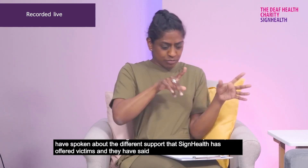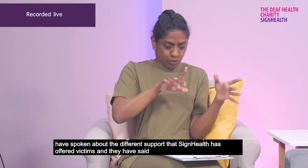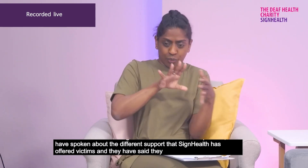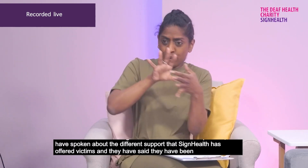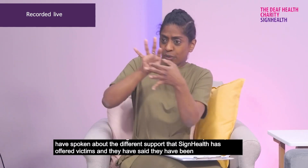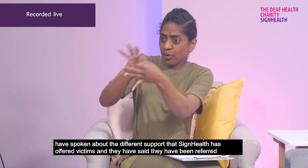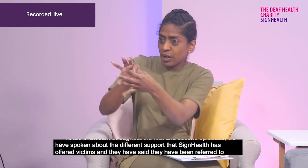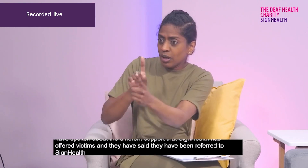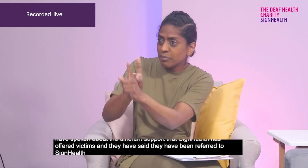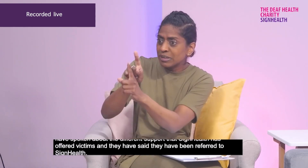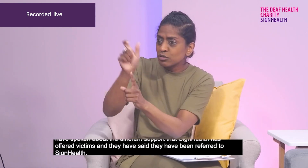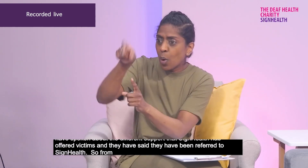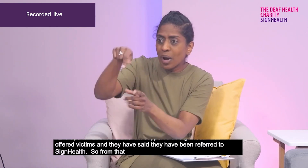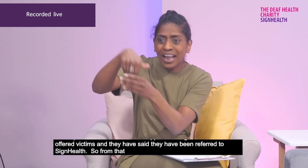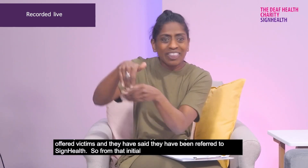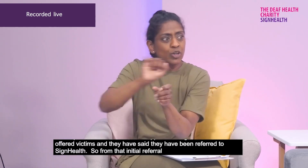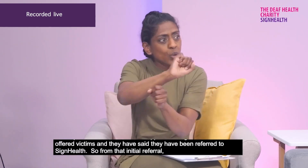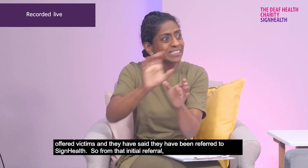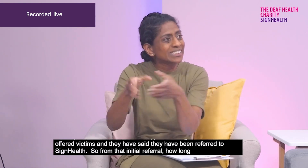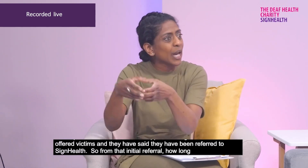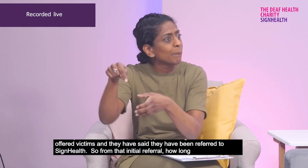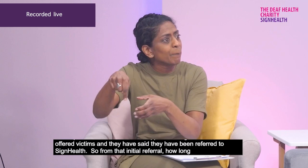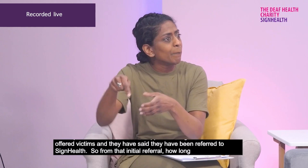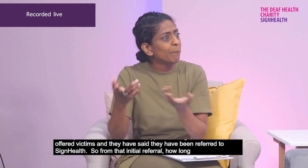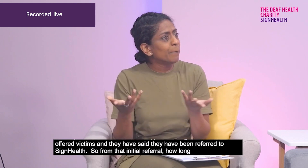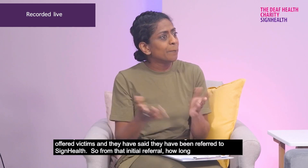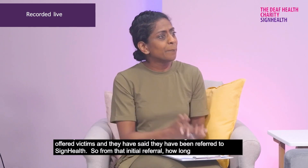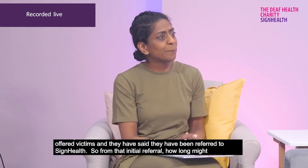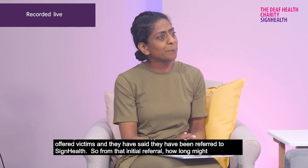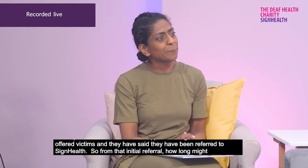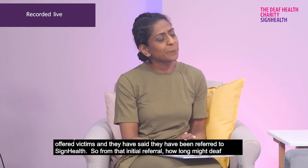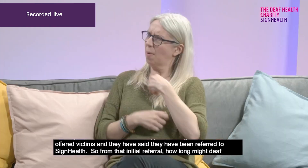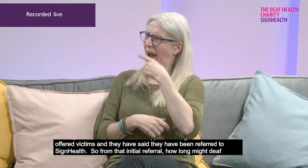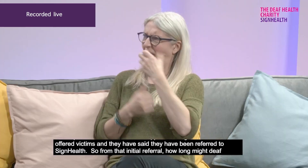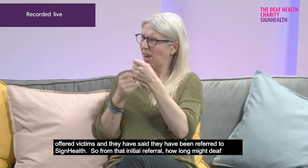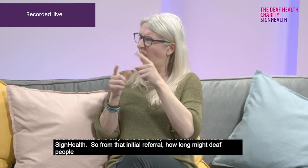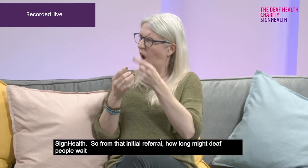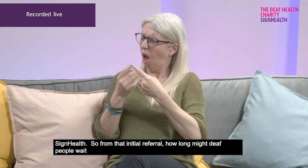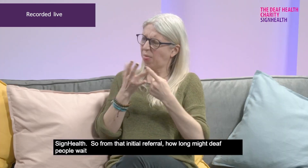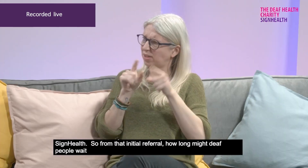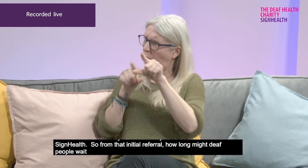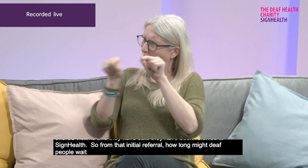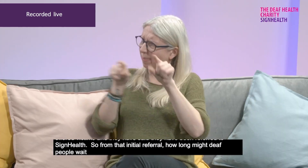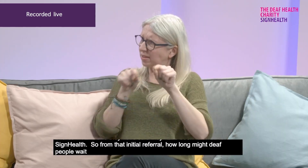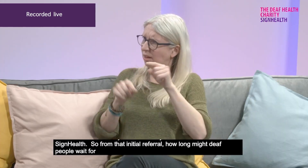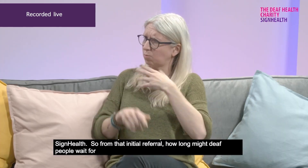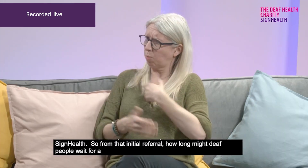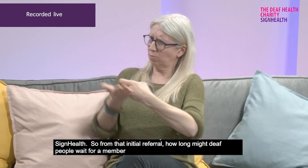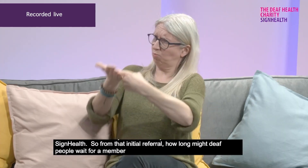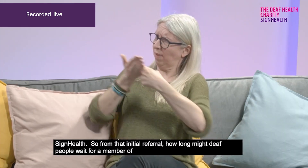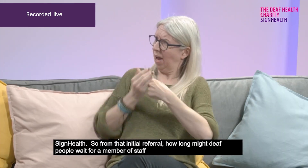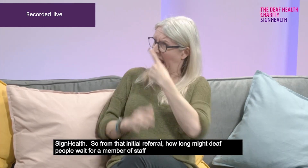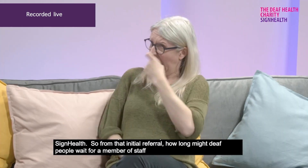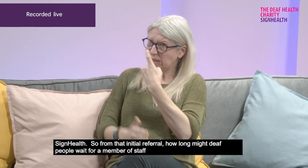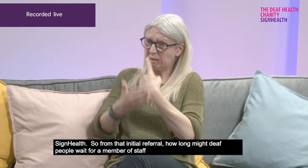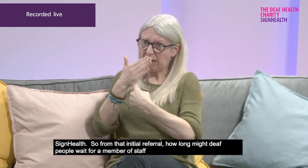to SignHealth. So from that initial referral, how long might deaf people wait for the member of staff to